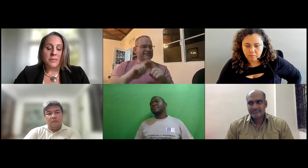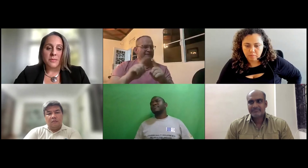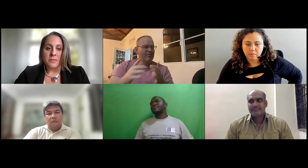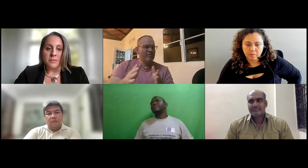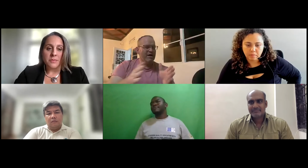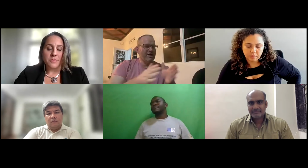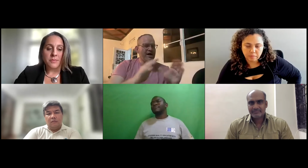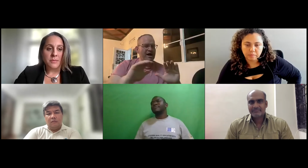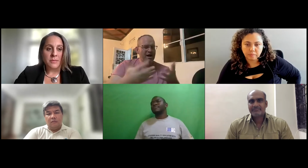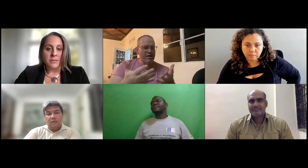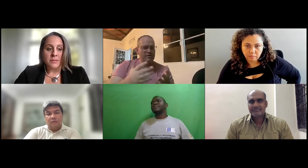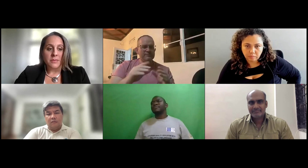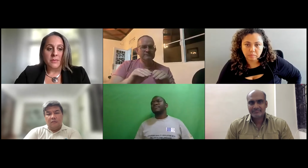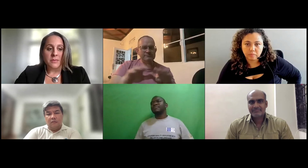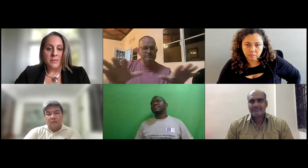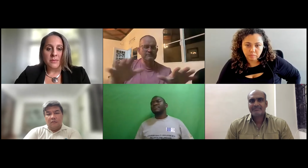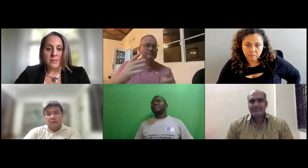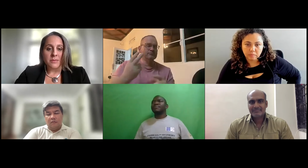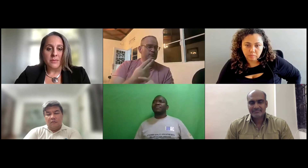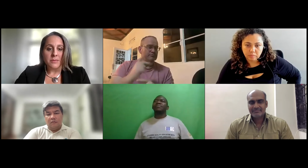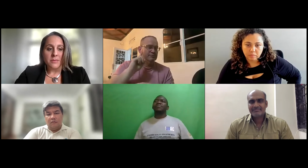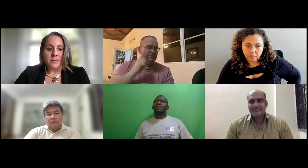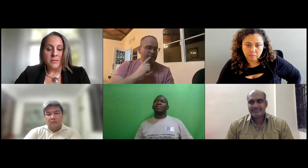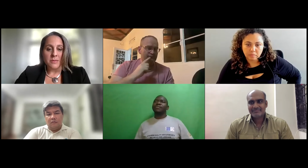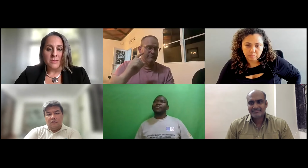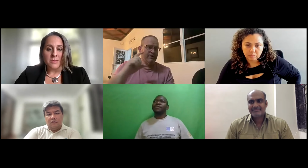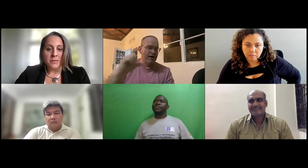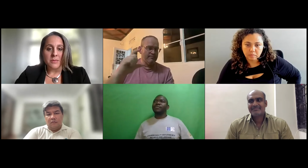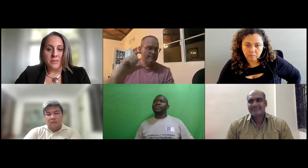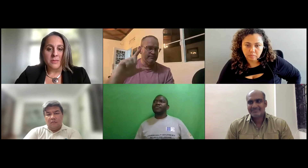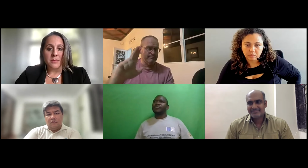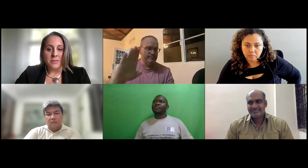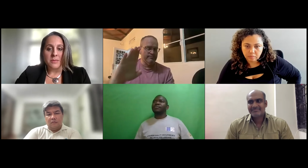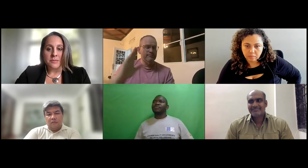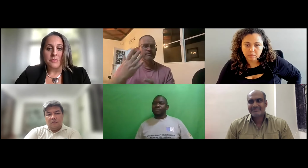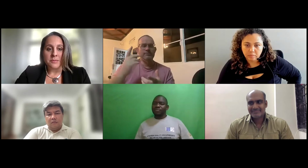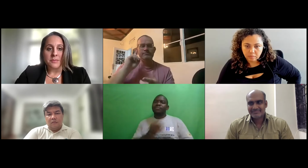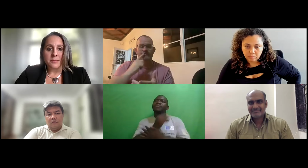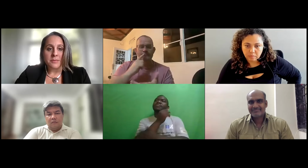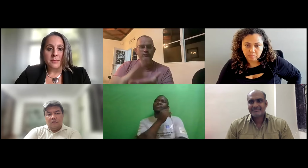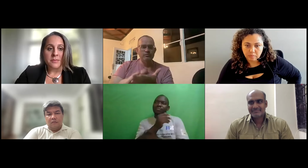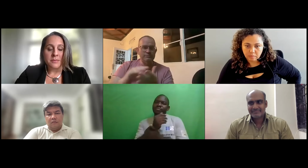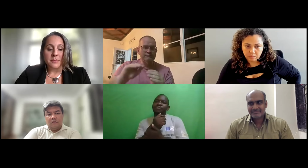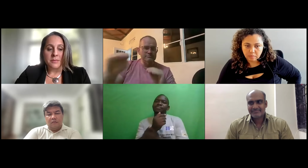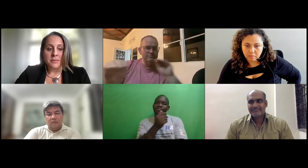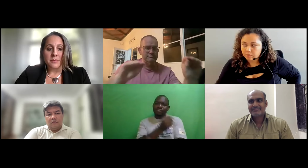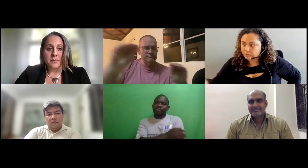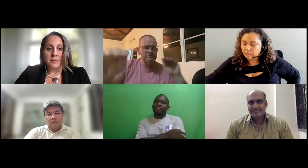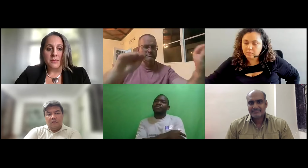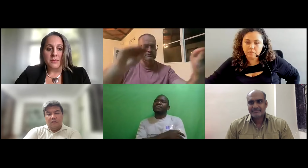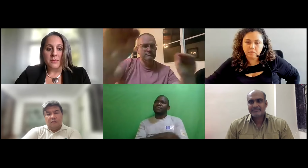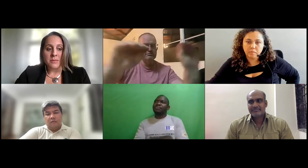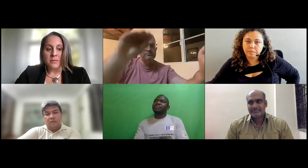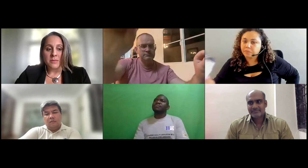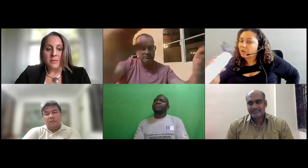some loaner device that could be shared along. There are different ways that you can get creative about how to disseminate this. You could engage